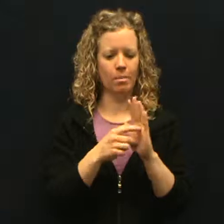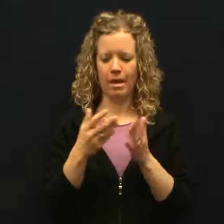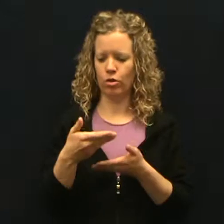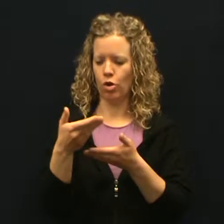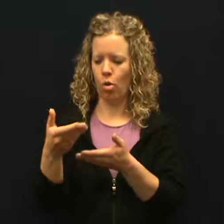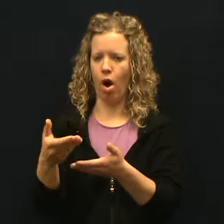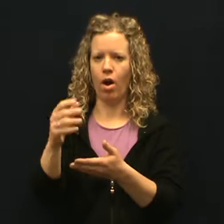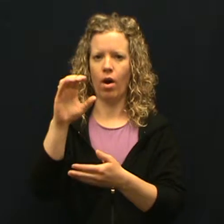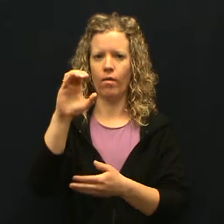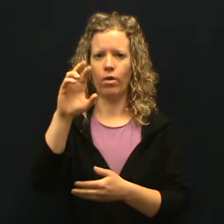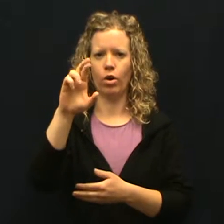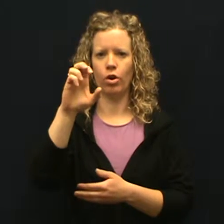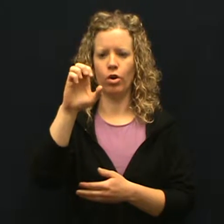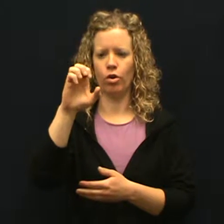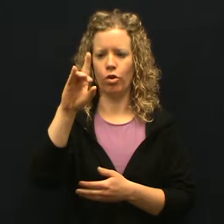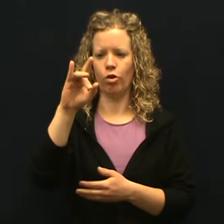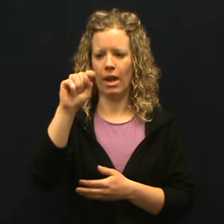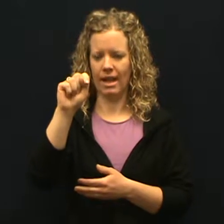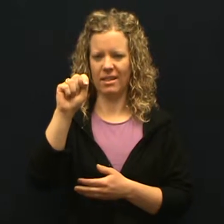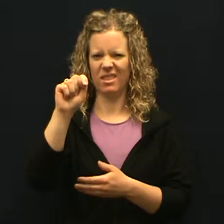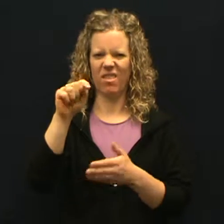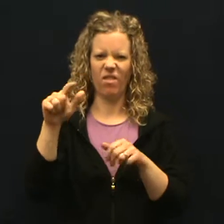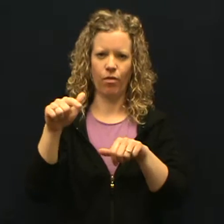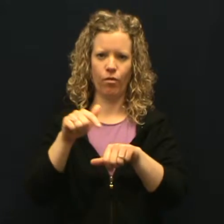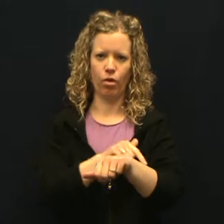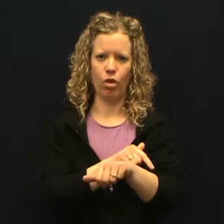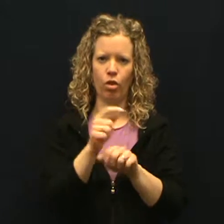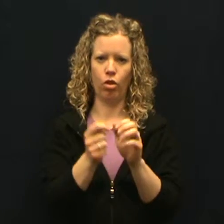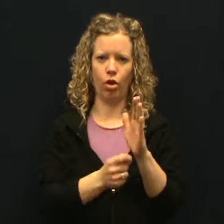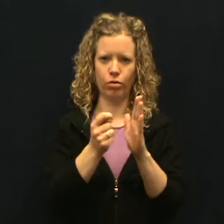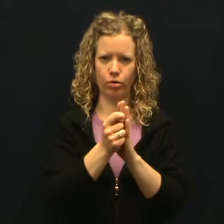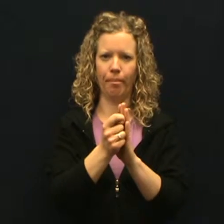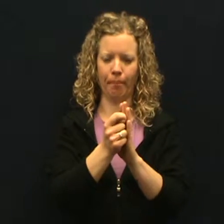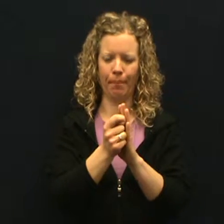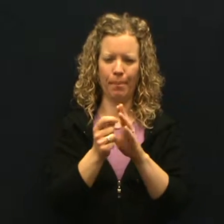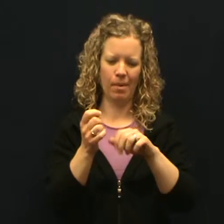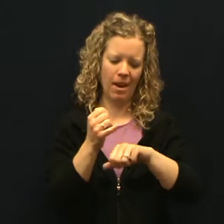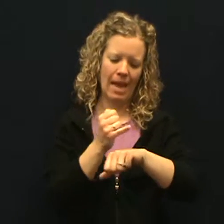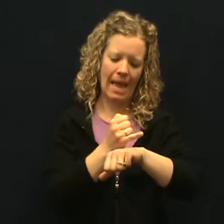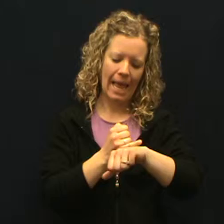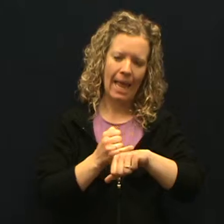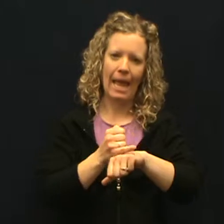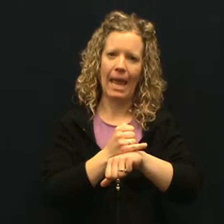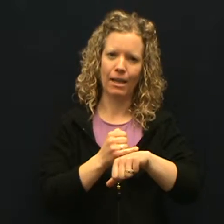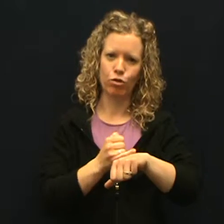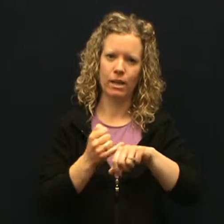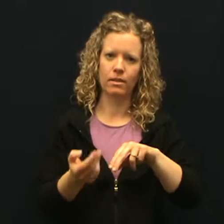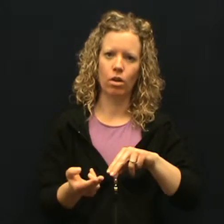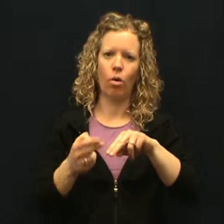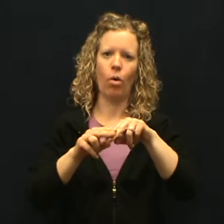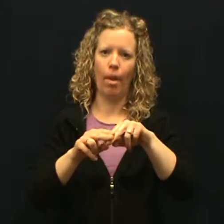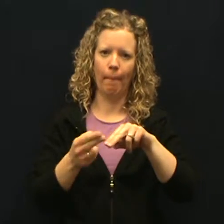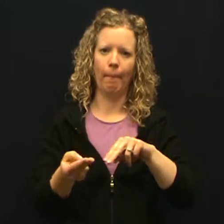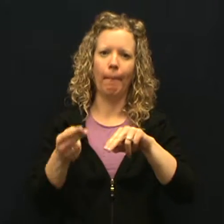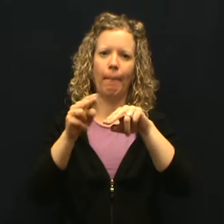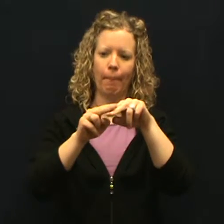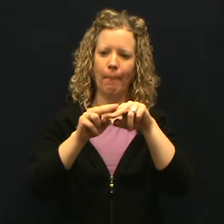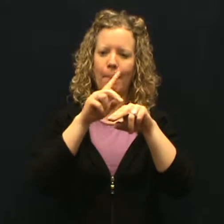for a longer term and have interest that you earn by extending that credit. We're going to look at computing